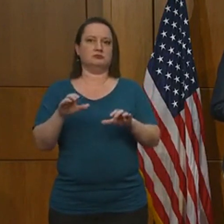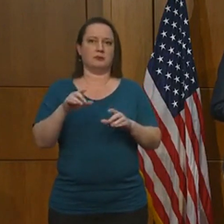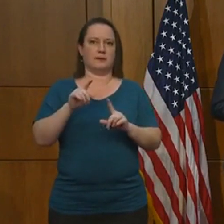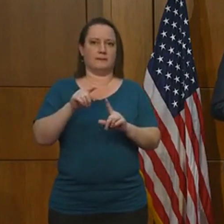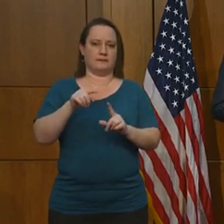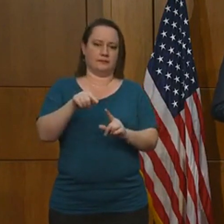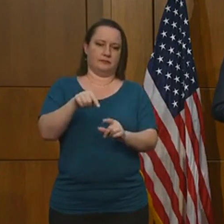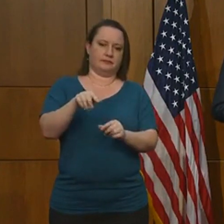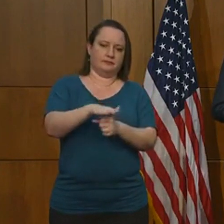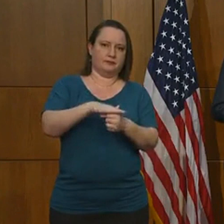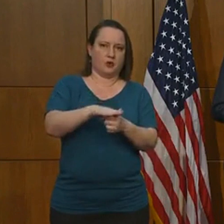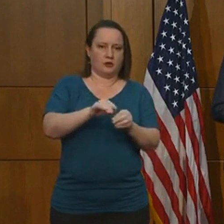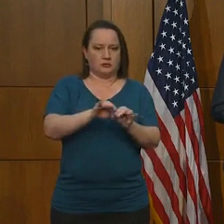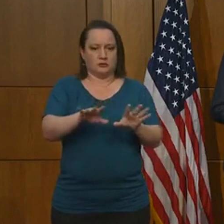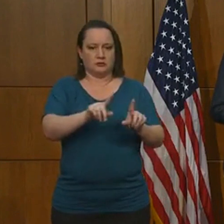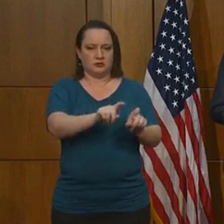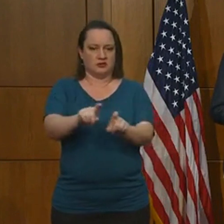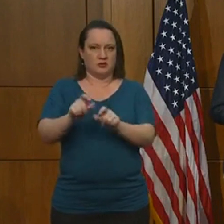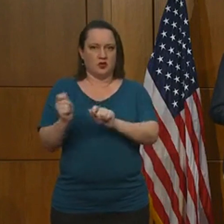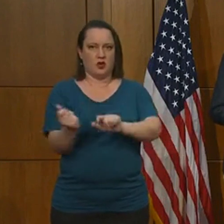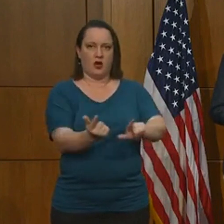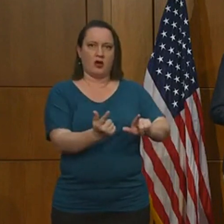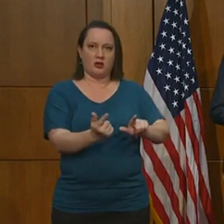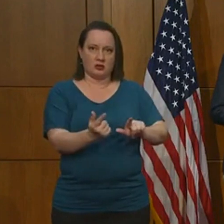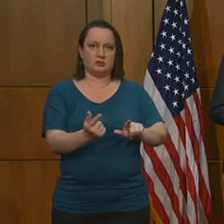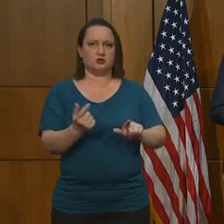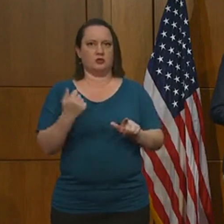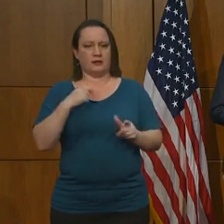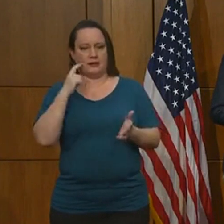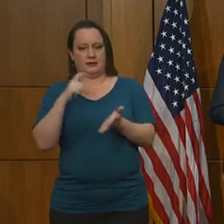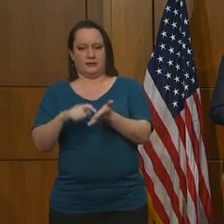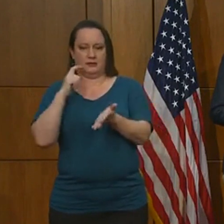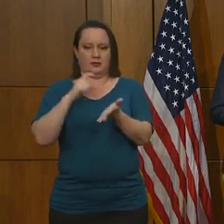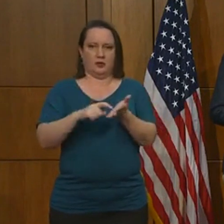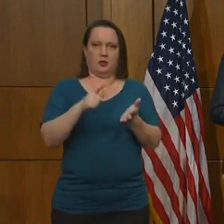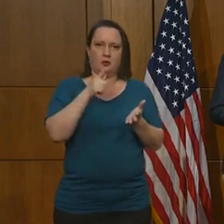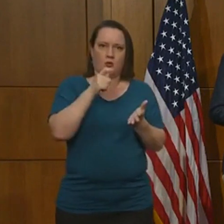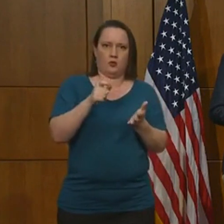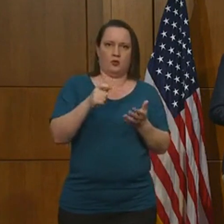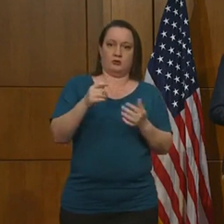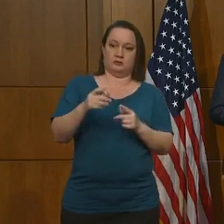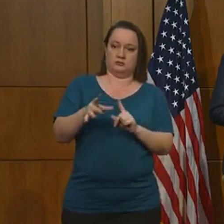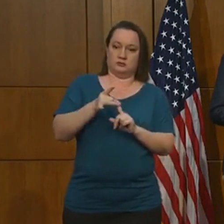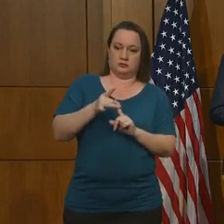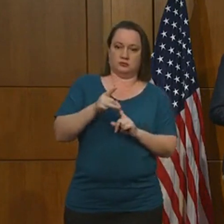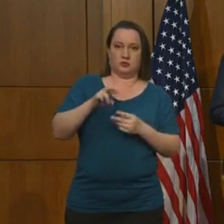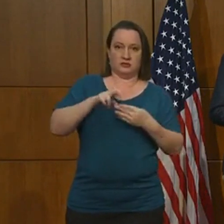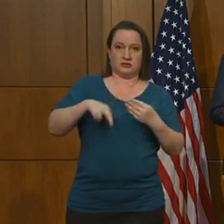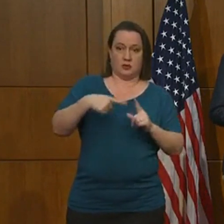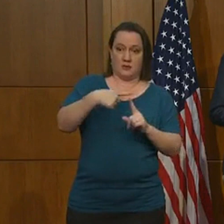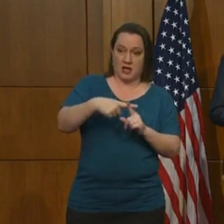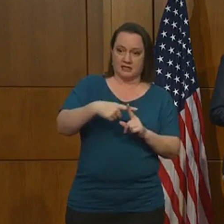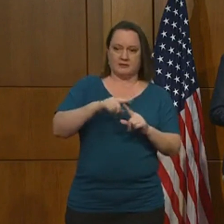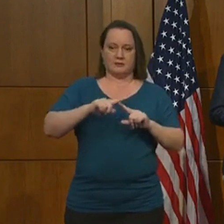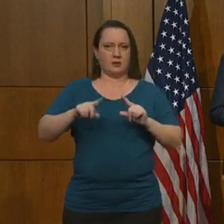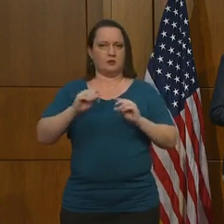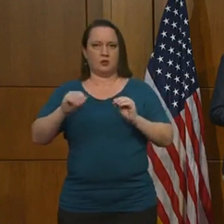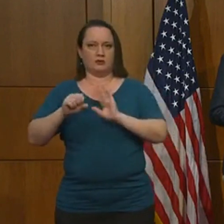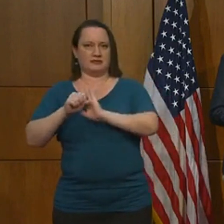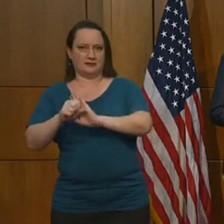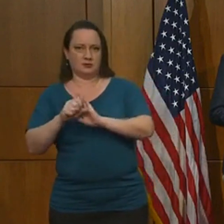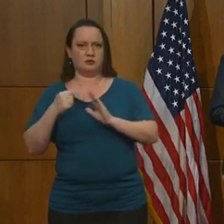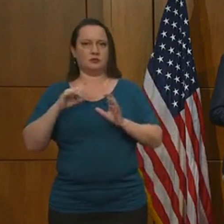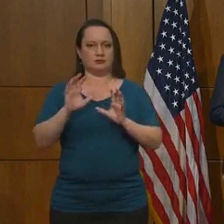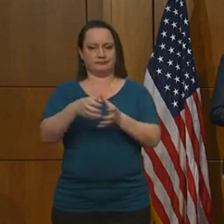of those asymptomatic individuals so they can be cohorted or put together with the right kinds of people, and we can